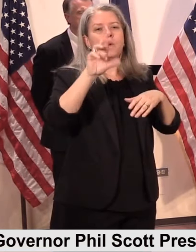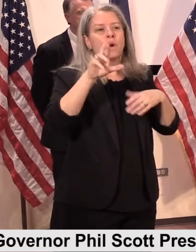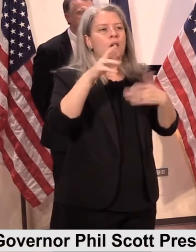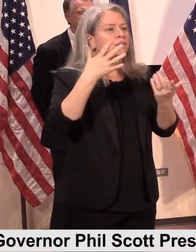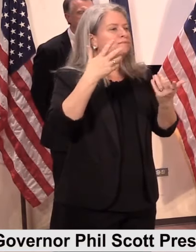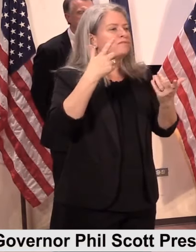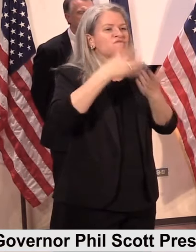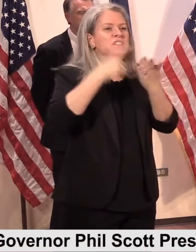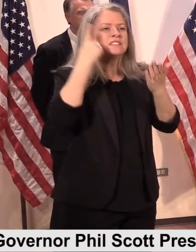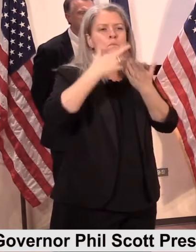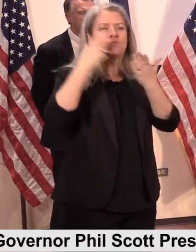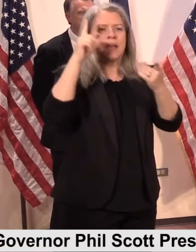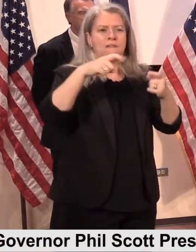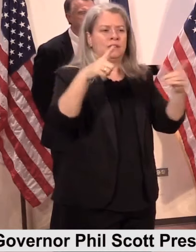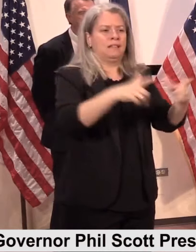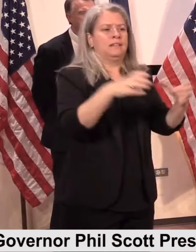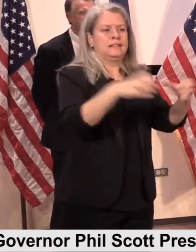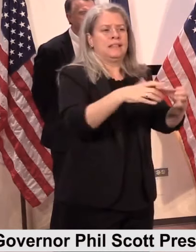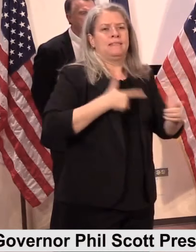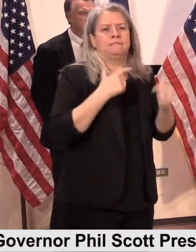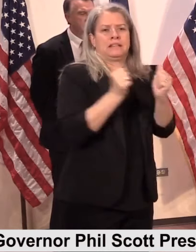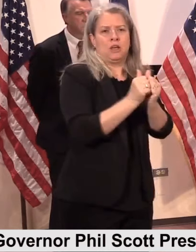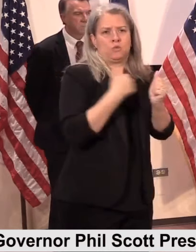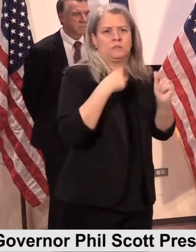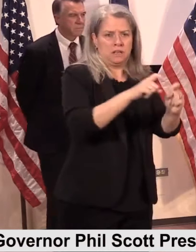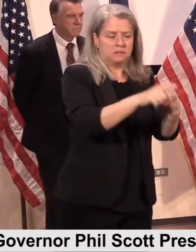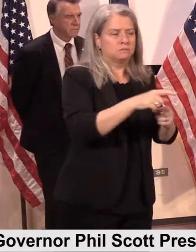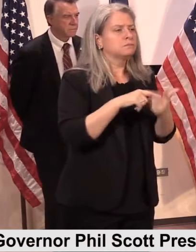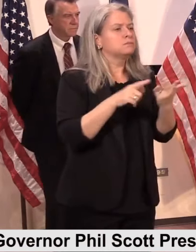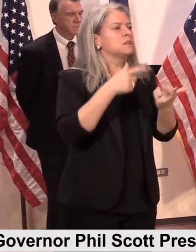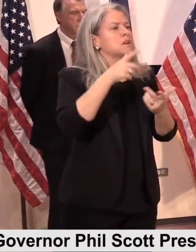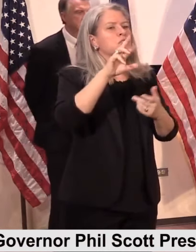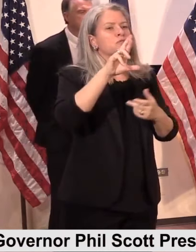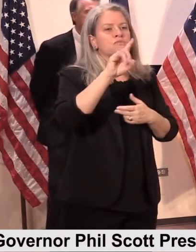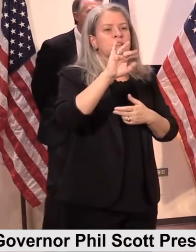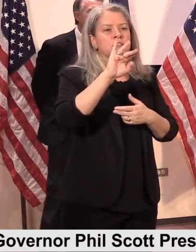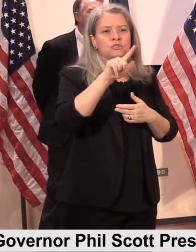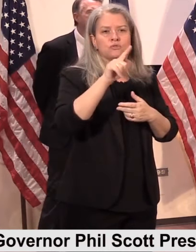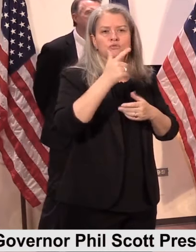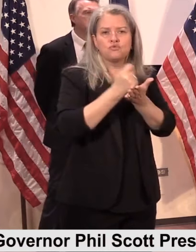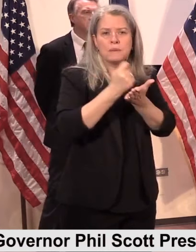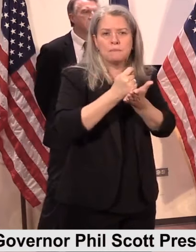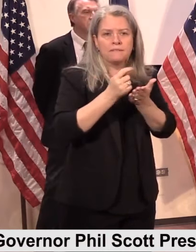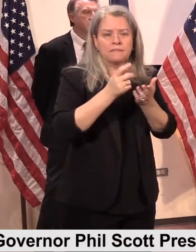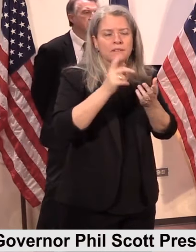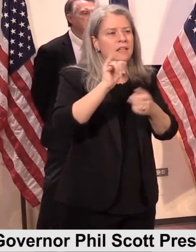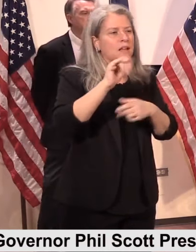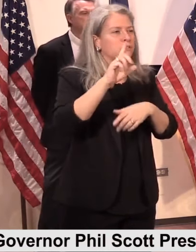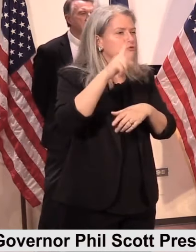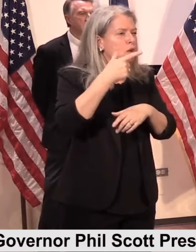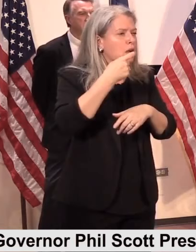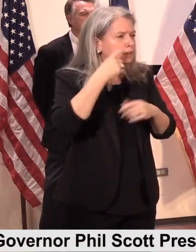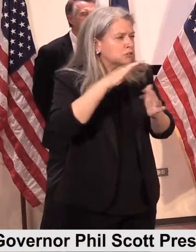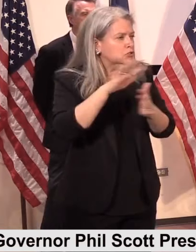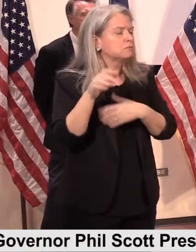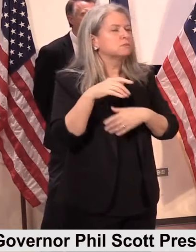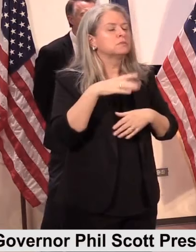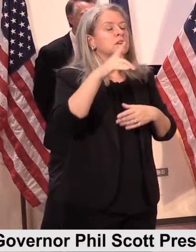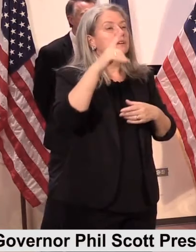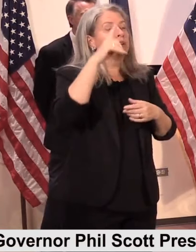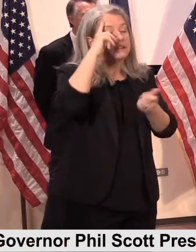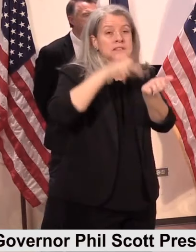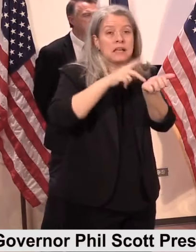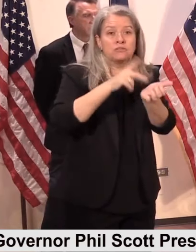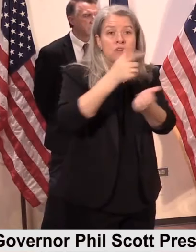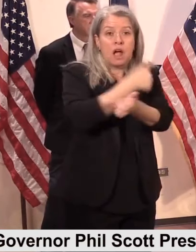of residential treatment from, for example, assisted living facilities, home, state psychiatric care facilities, 14 days,